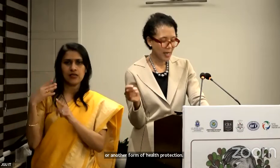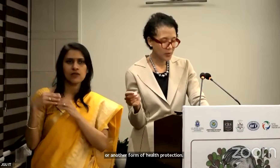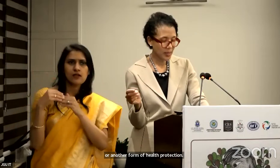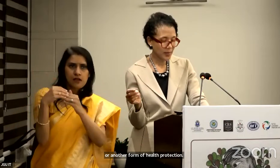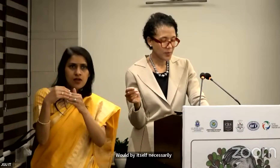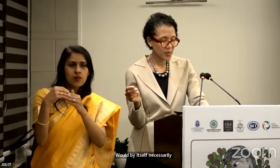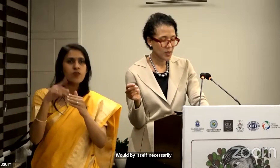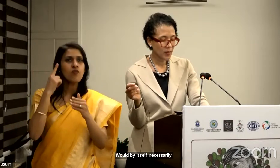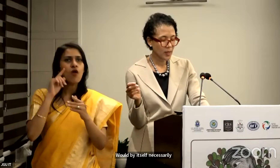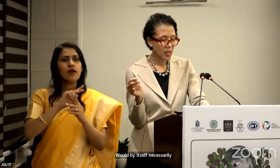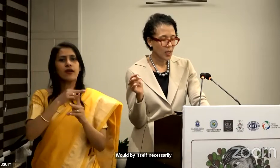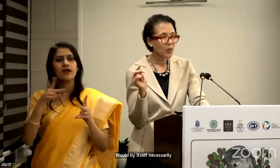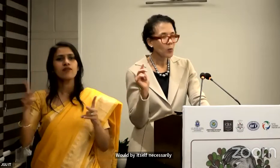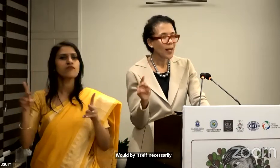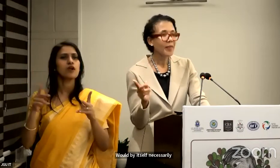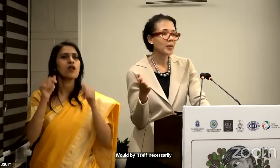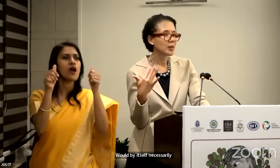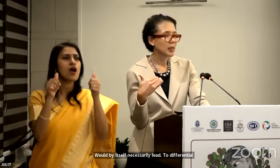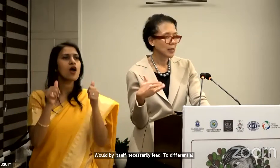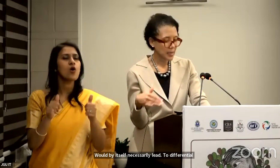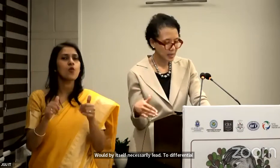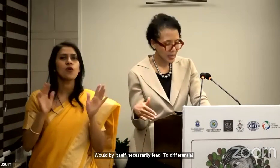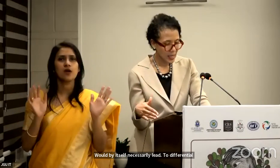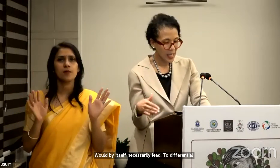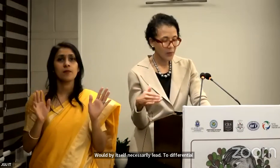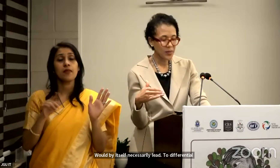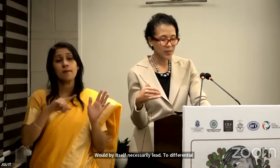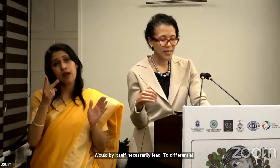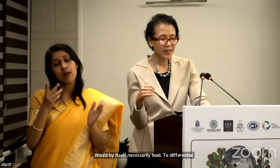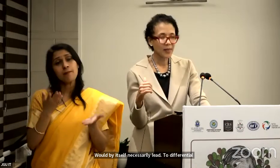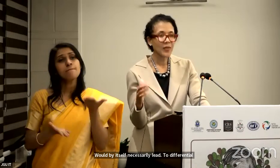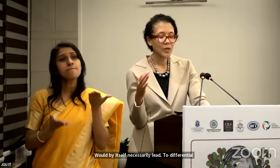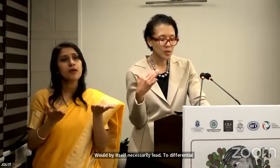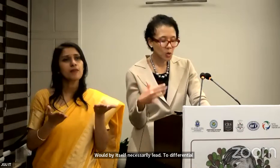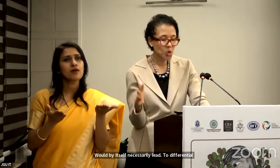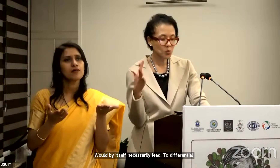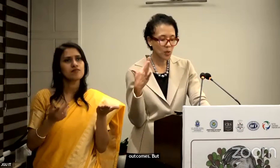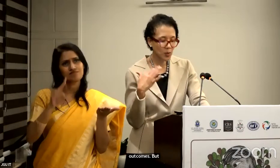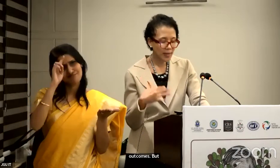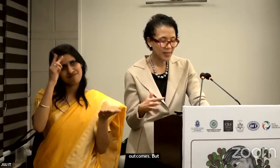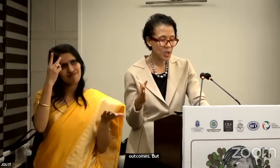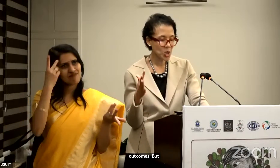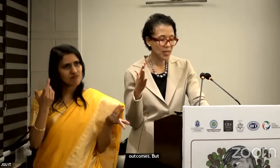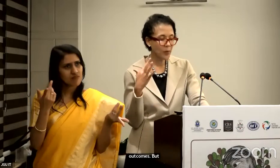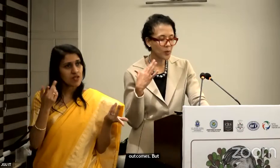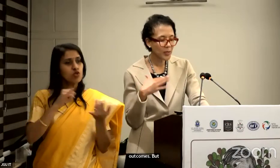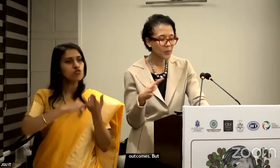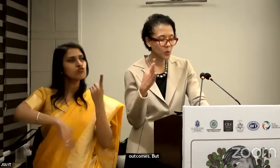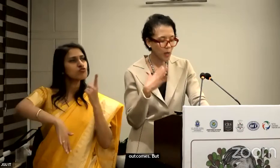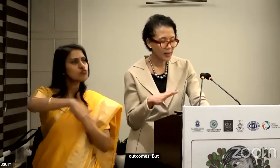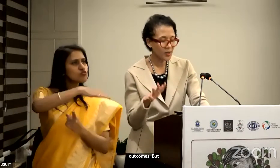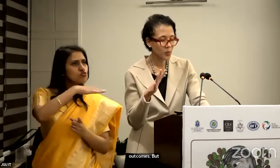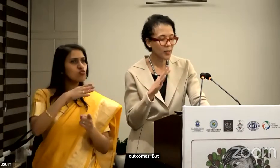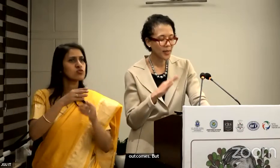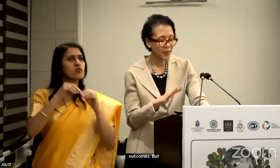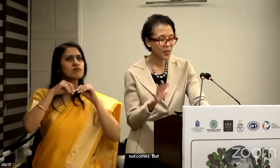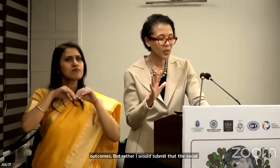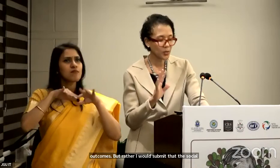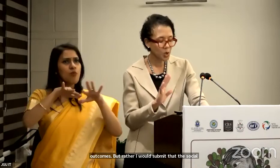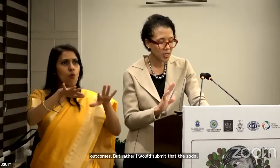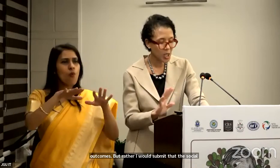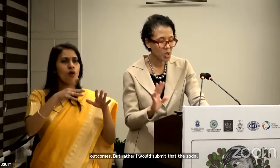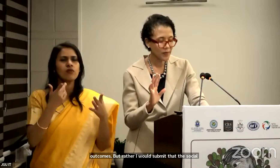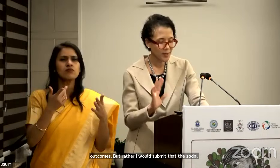differential outcomes, but rather, I would submit that the social mobilization that would be required to bring about